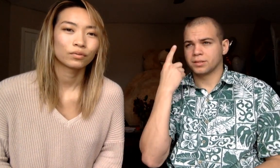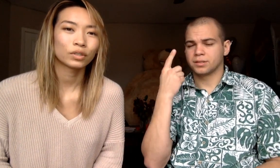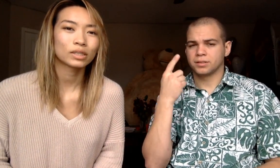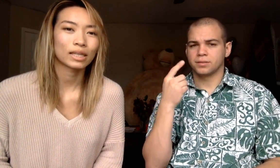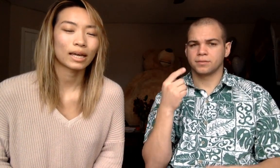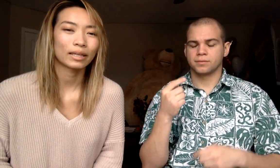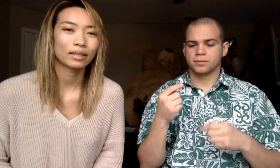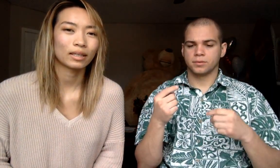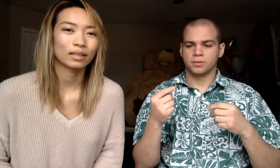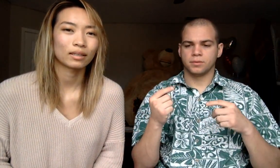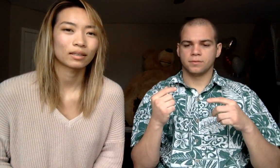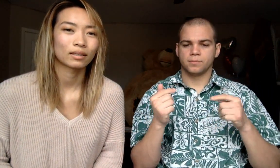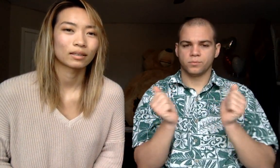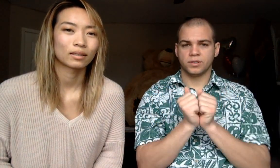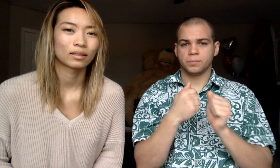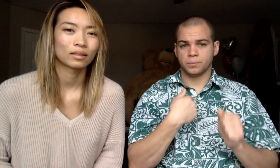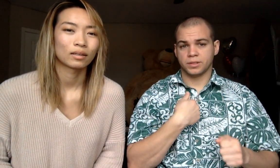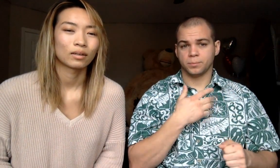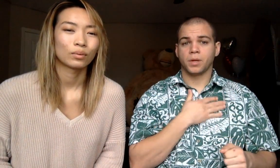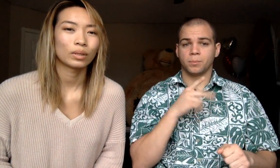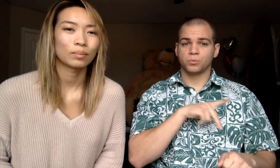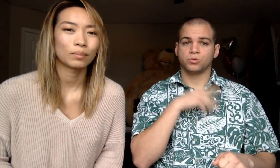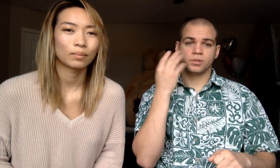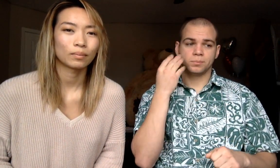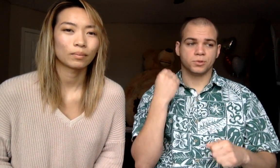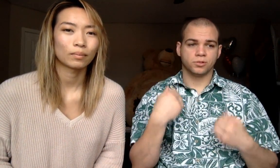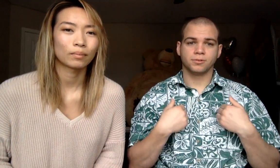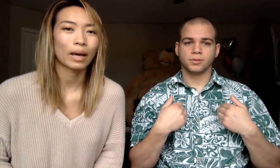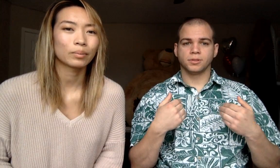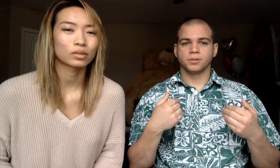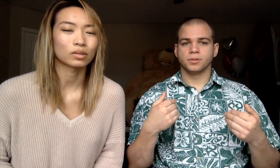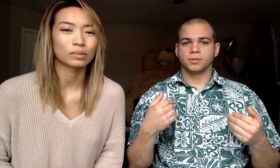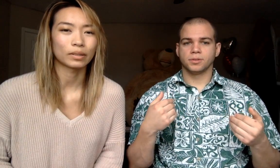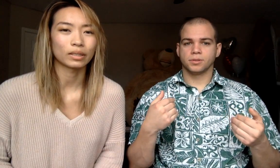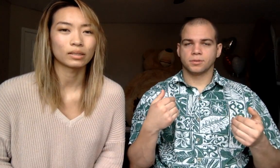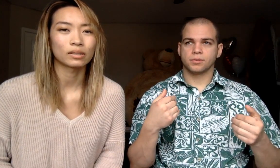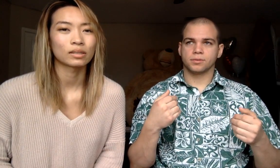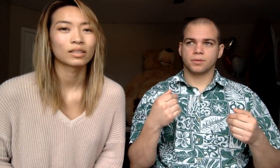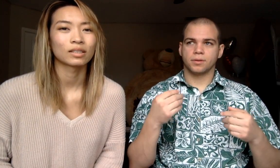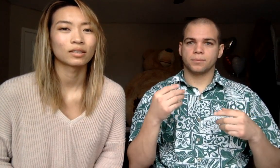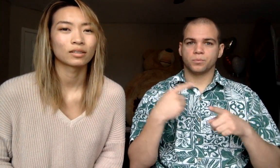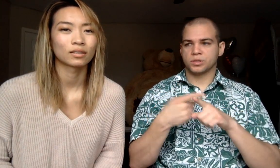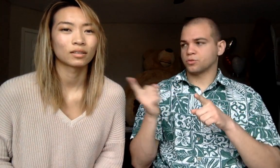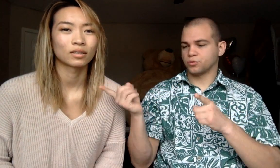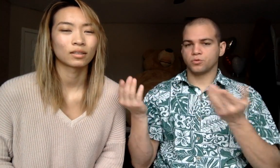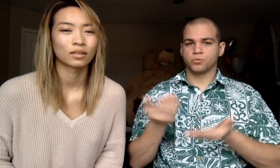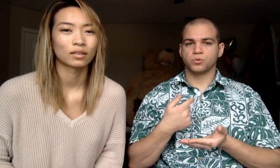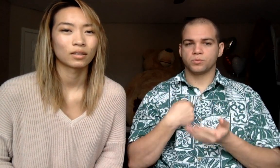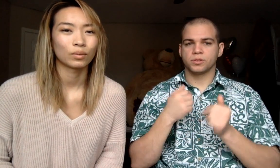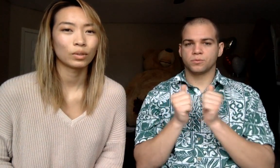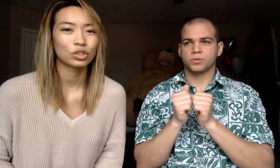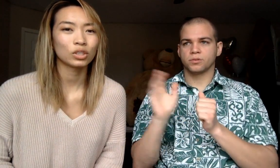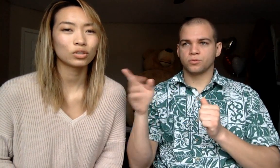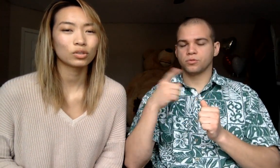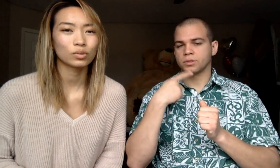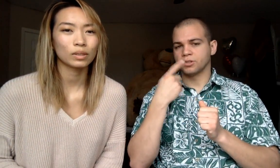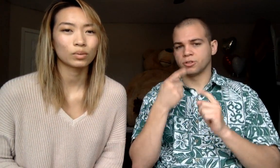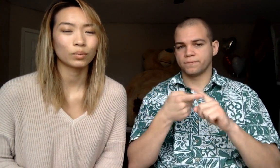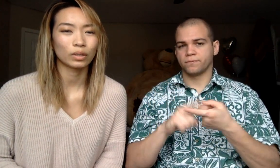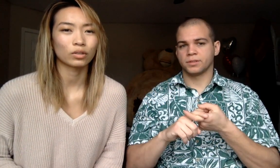First, I think with my personal experience, when she introduced me with her